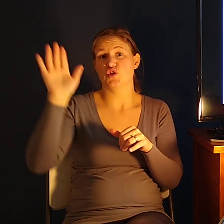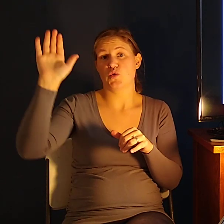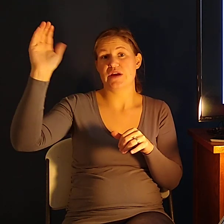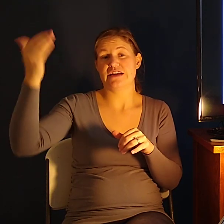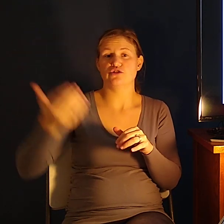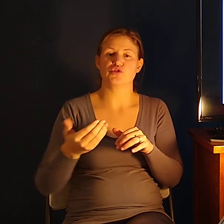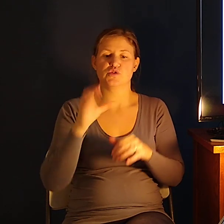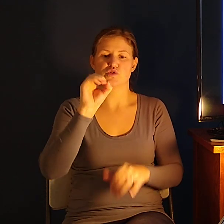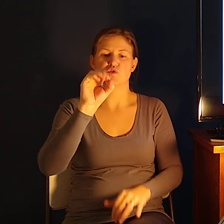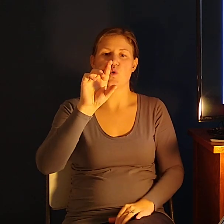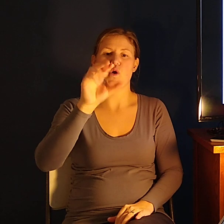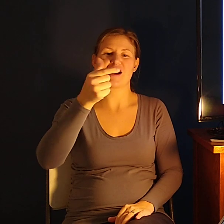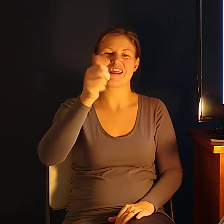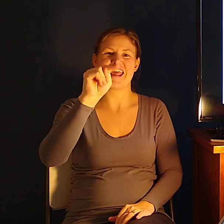organic architecture.